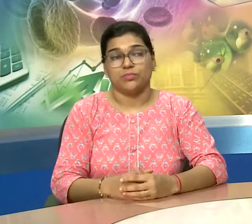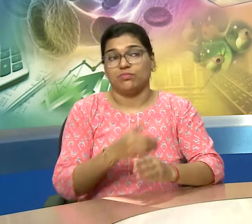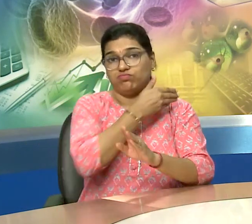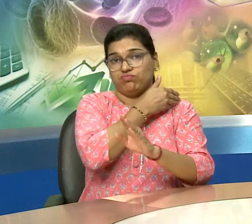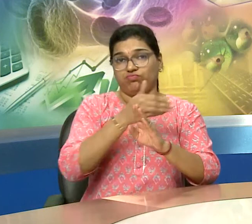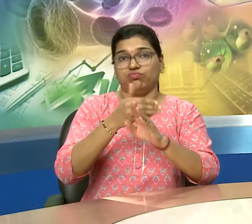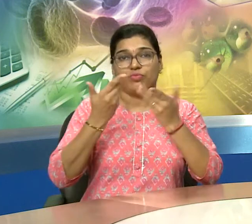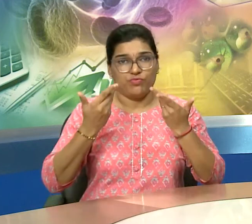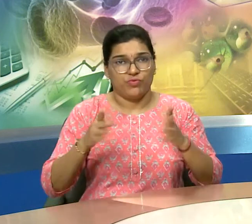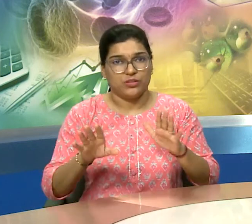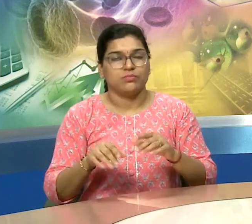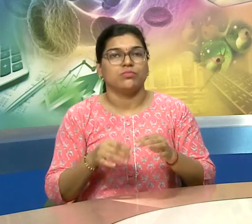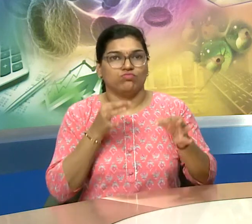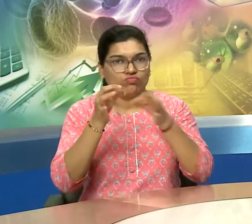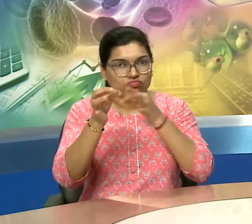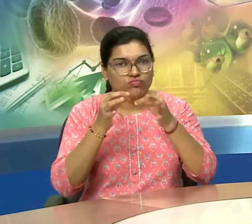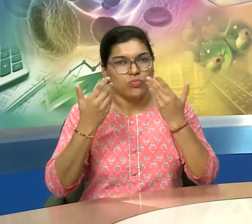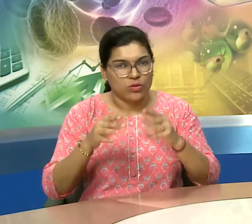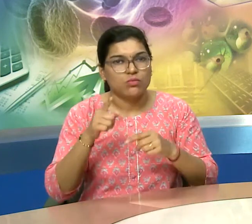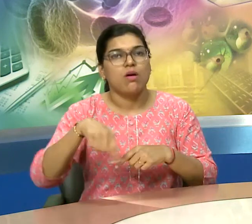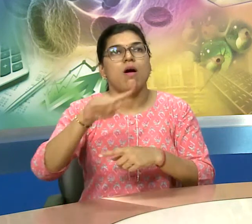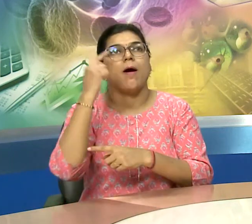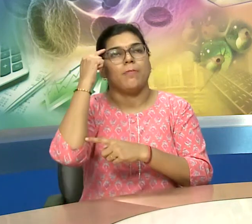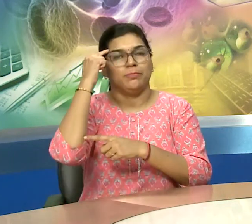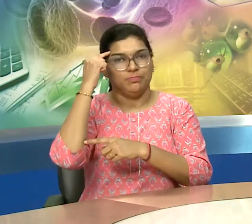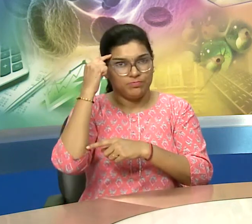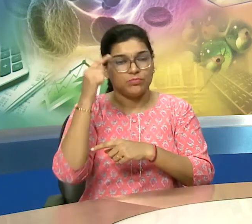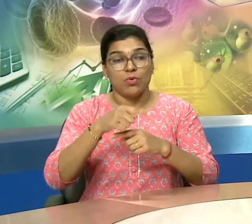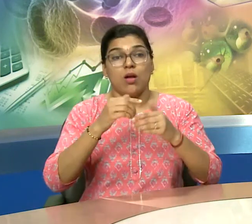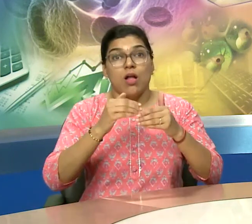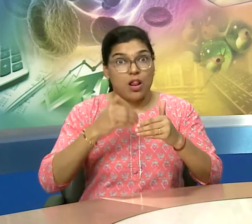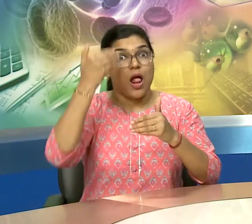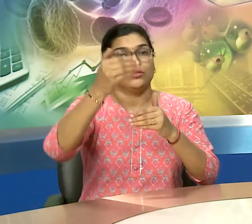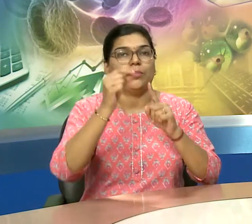Till now, we have understood and explained the lesson. In the